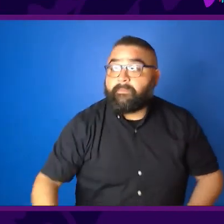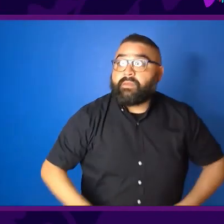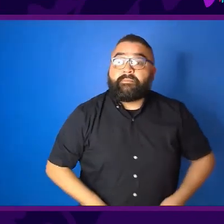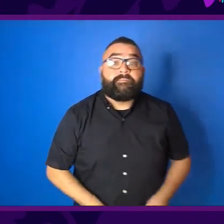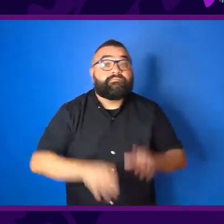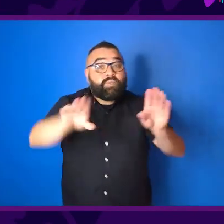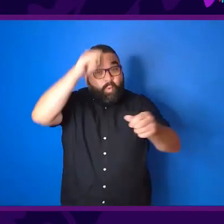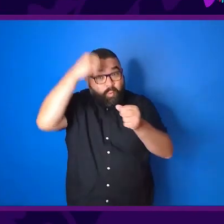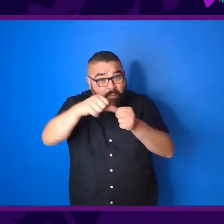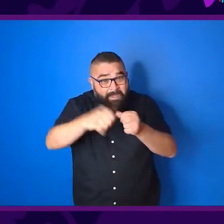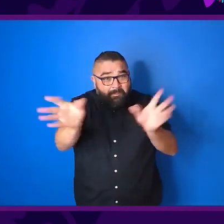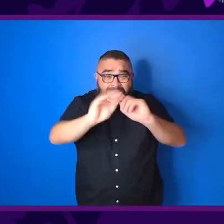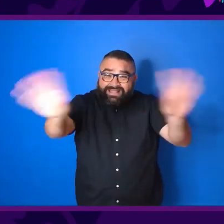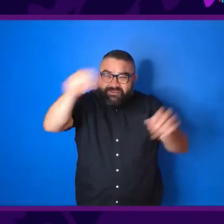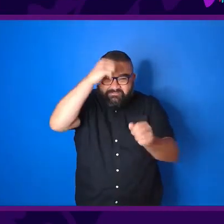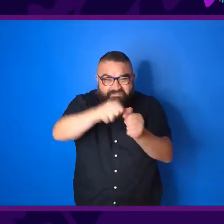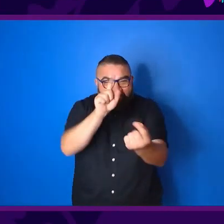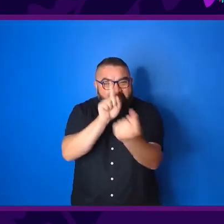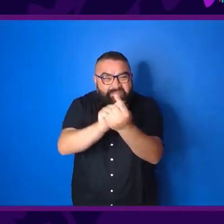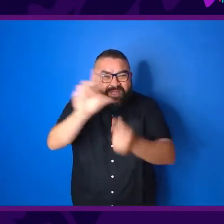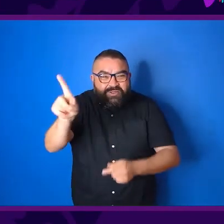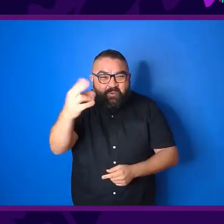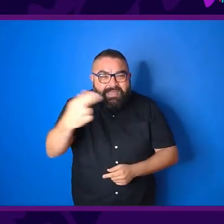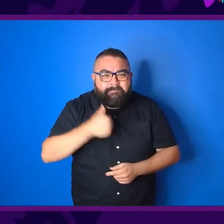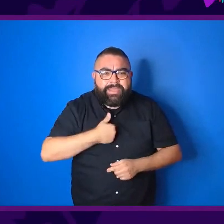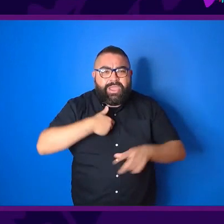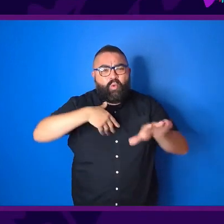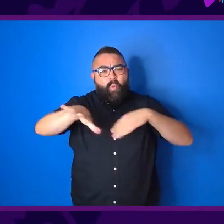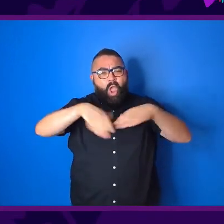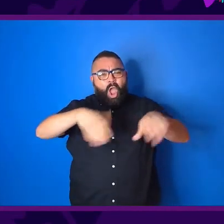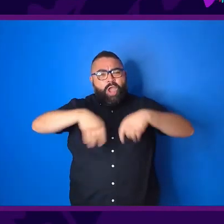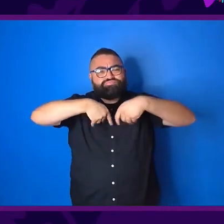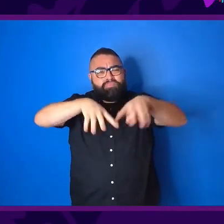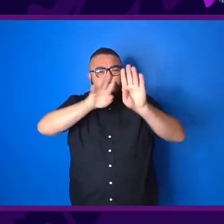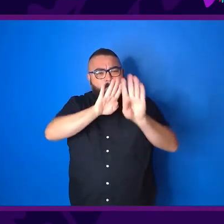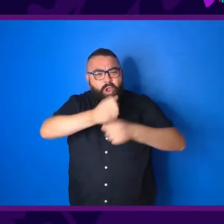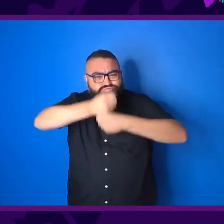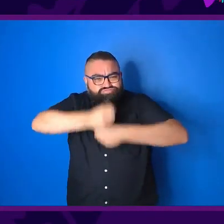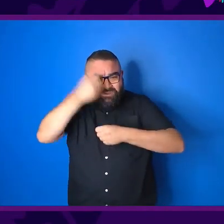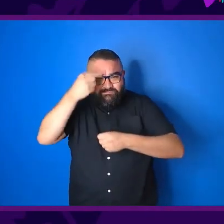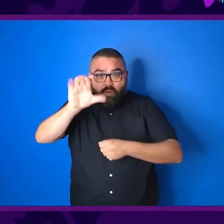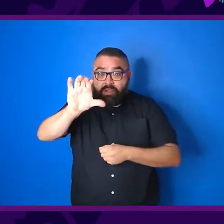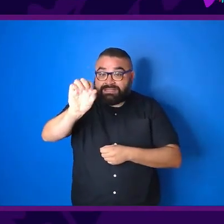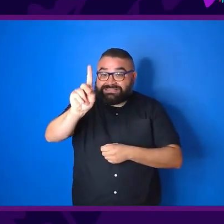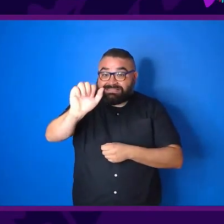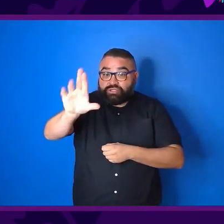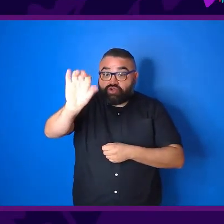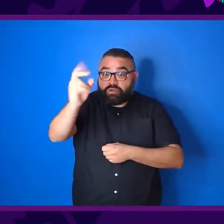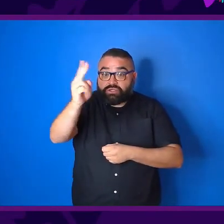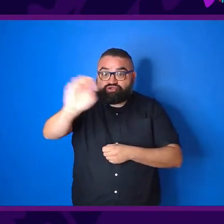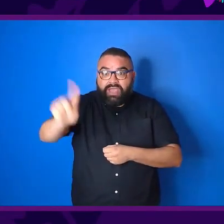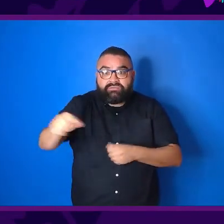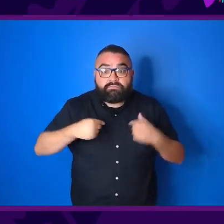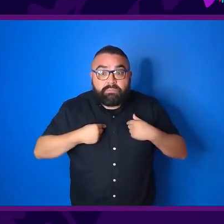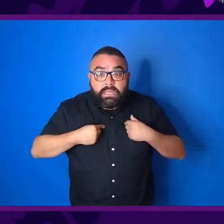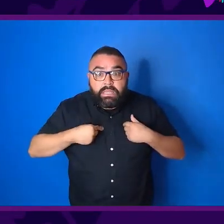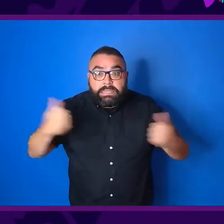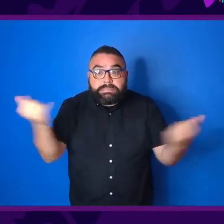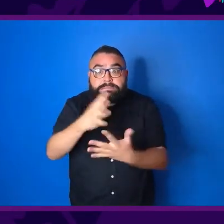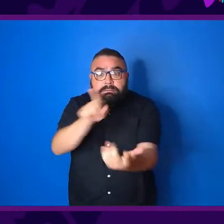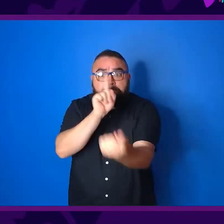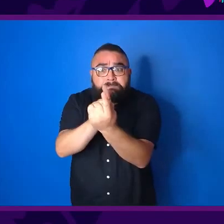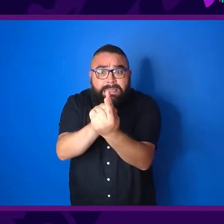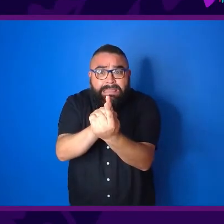Chavez. And I was so excited and nervous and scared to meet you. And I had no idea that you were